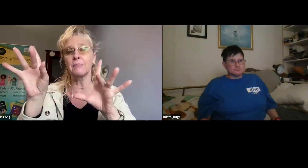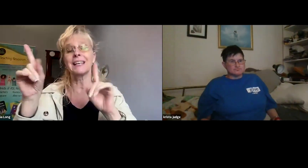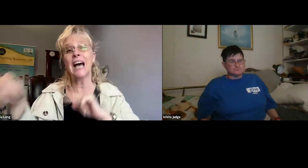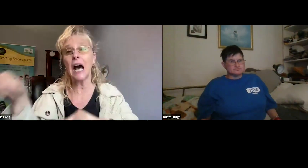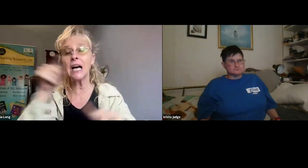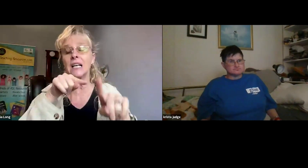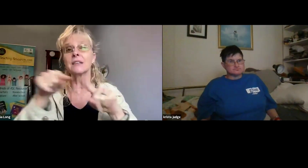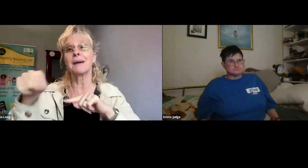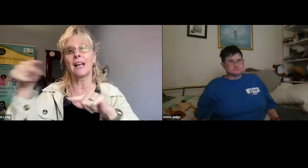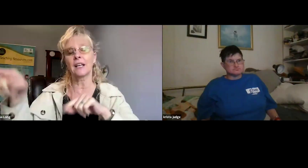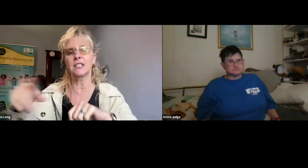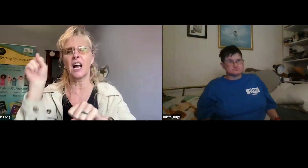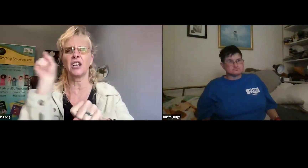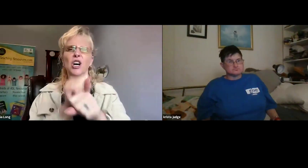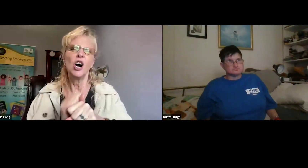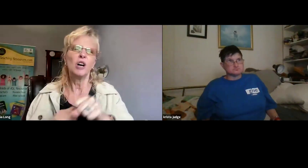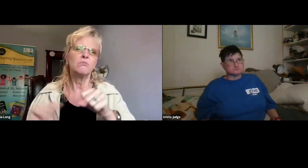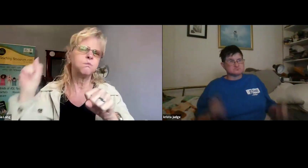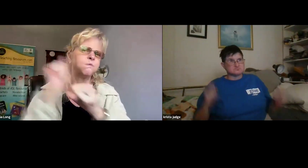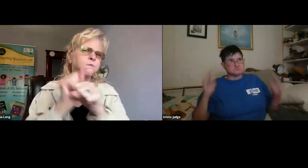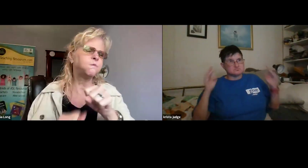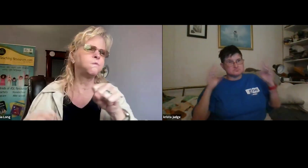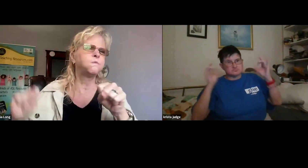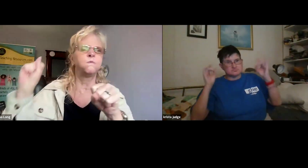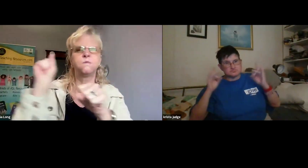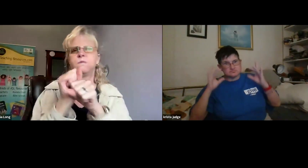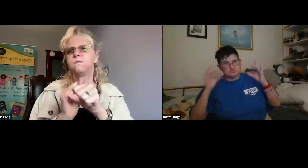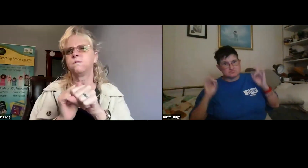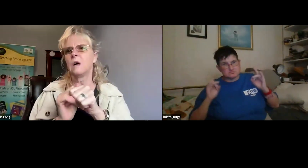means negative because of my next sign.